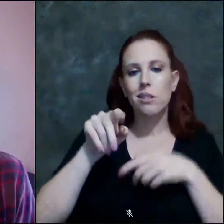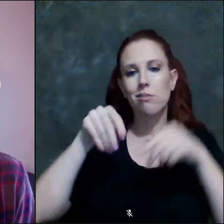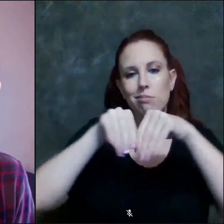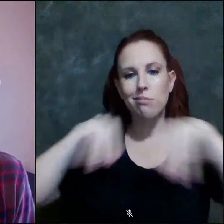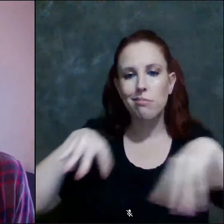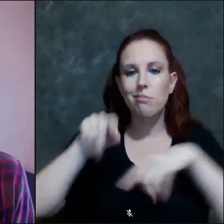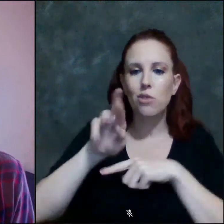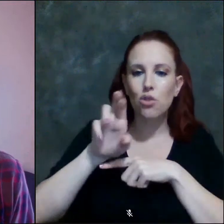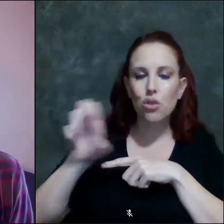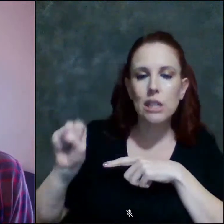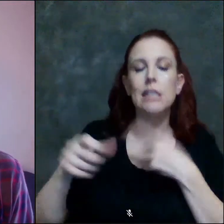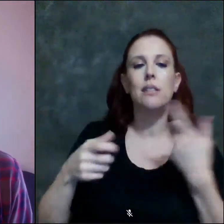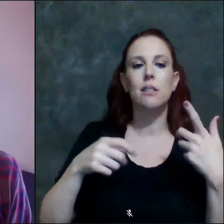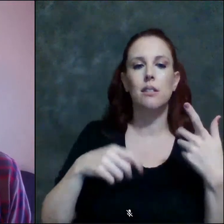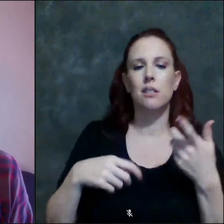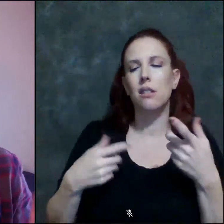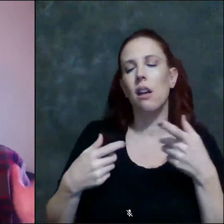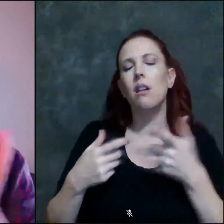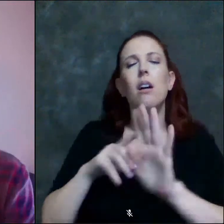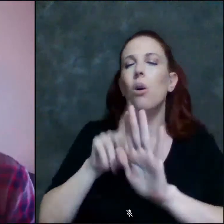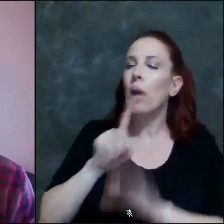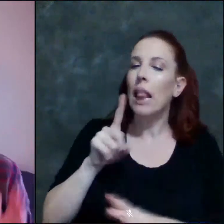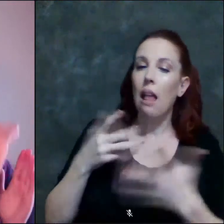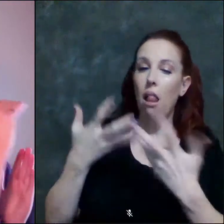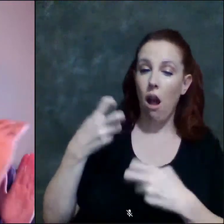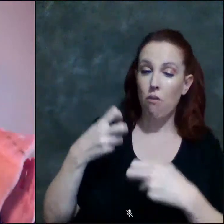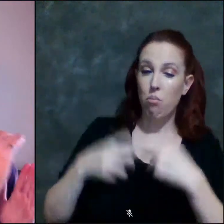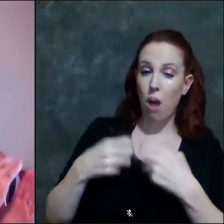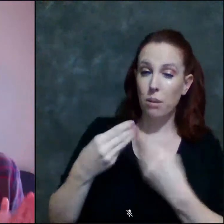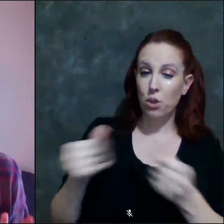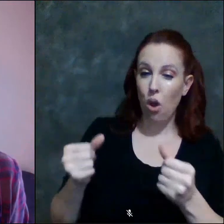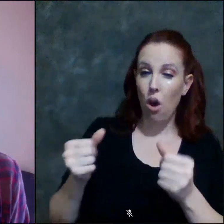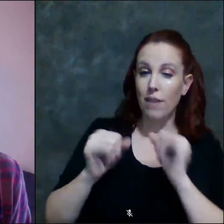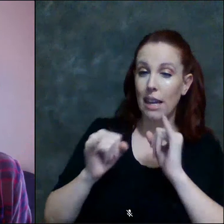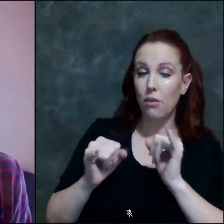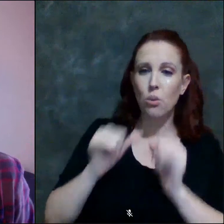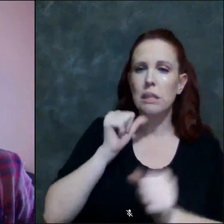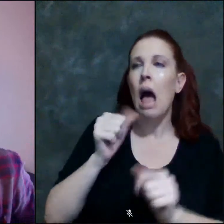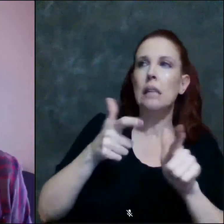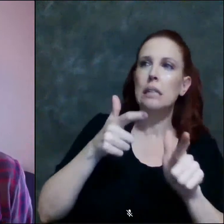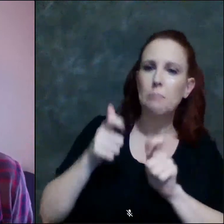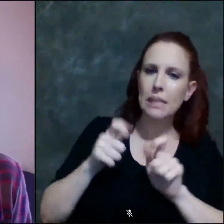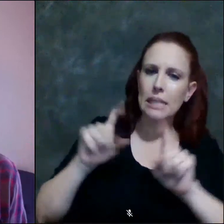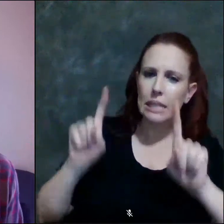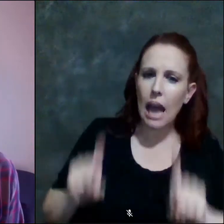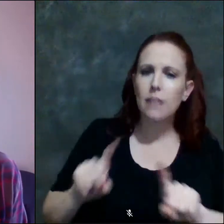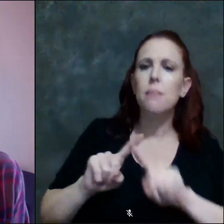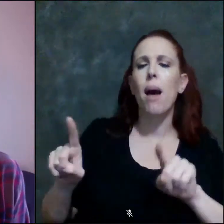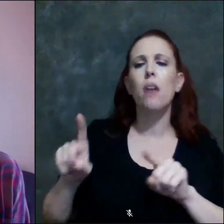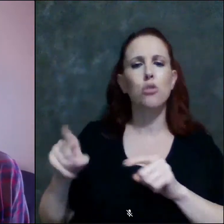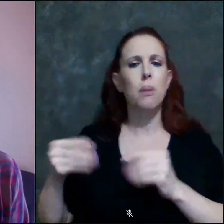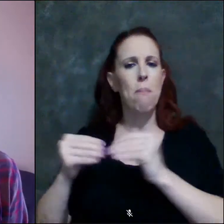build classes during a lot of problem-solving interviews. They're not meant to be like a speed test, but if you can work steadily through and have some sort of tricks in your back pocket, that can